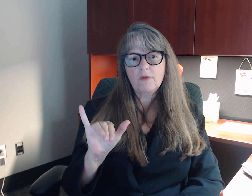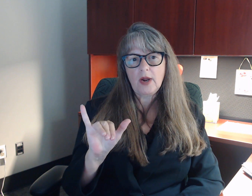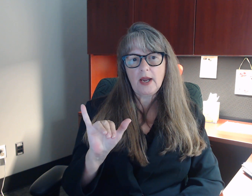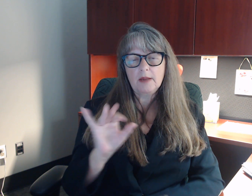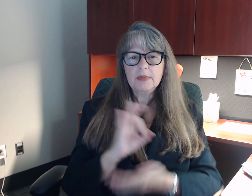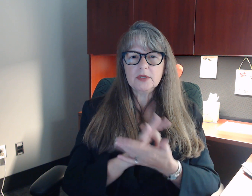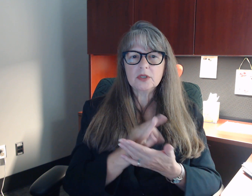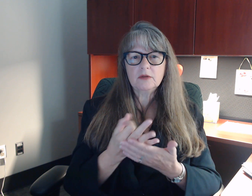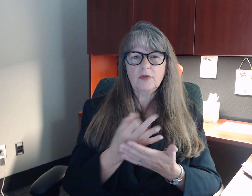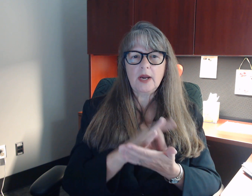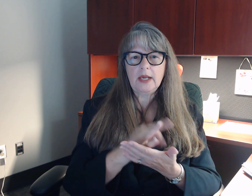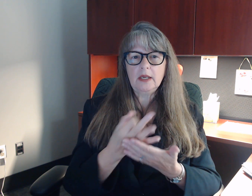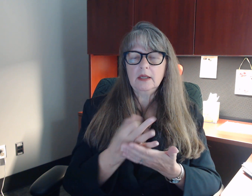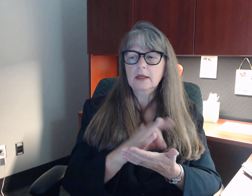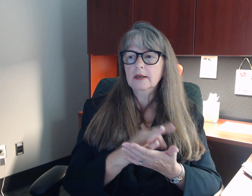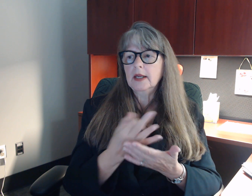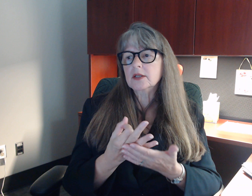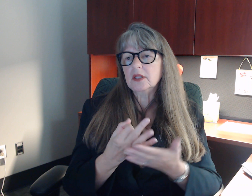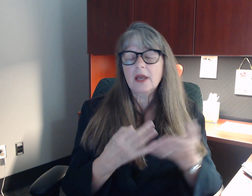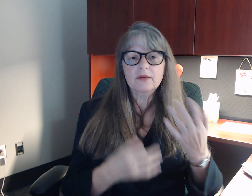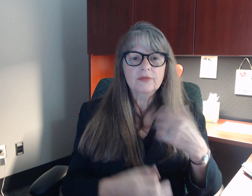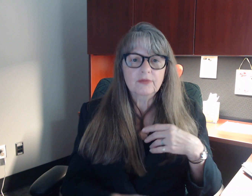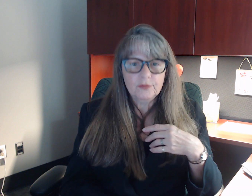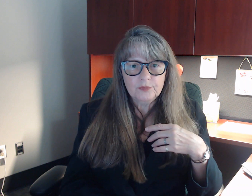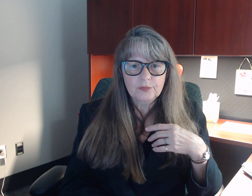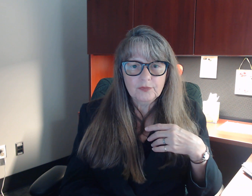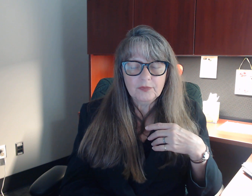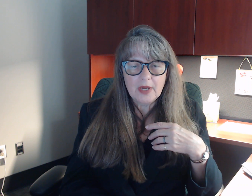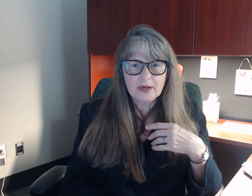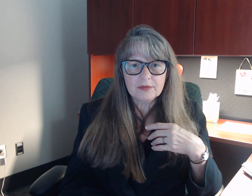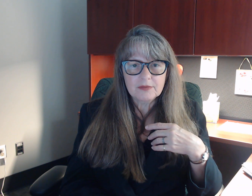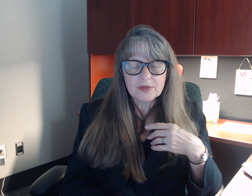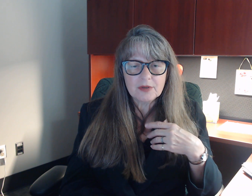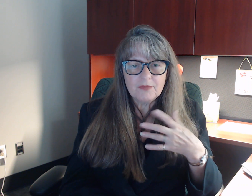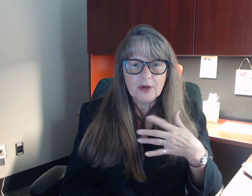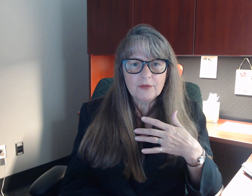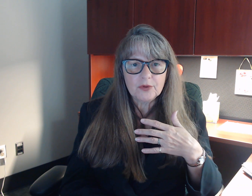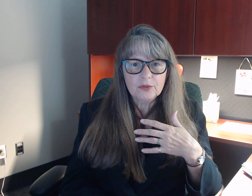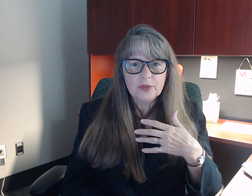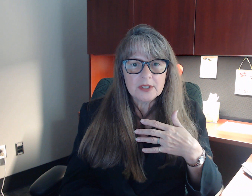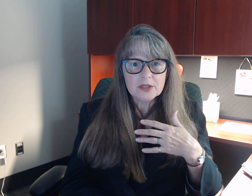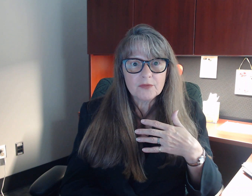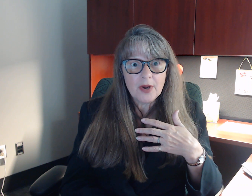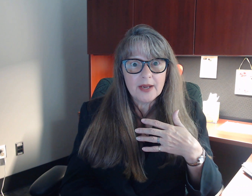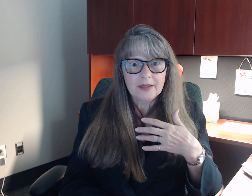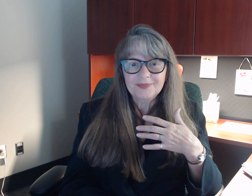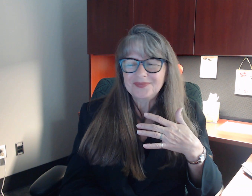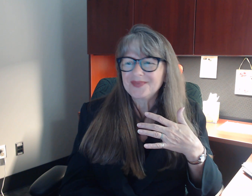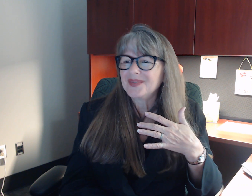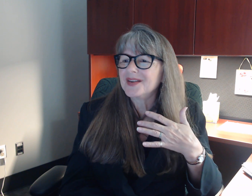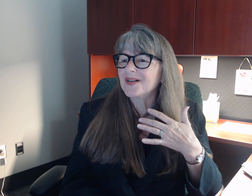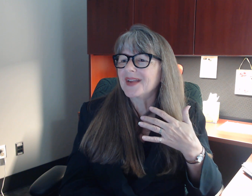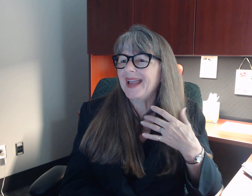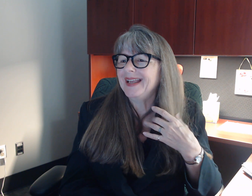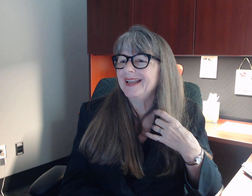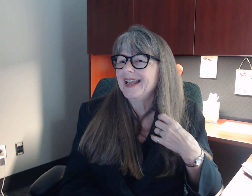fried, but this is fried, because a lot of fair food is fried. Okay.